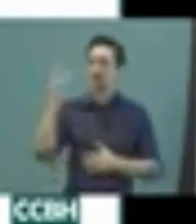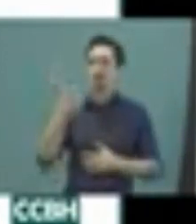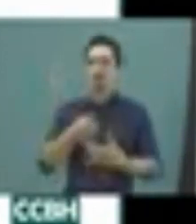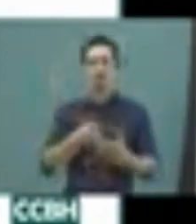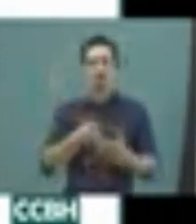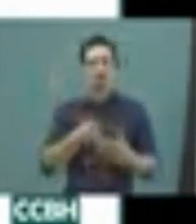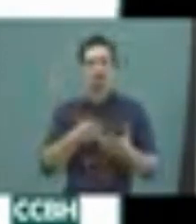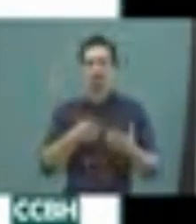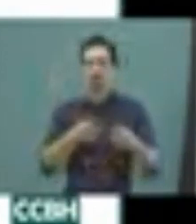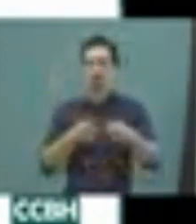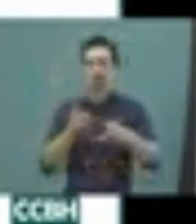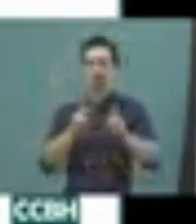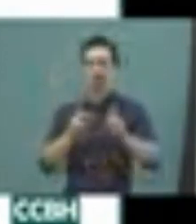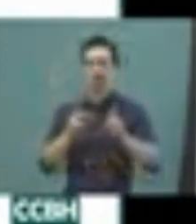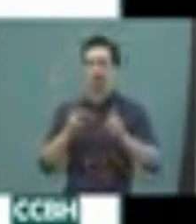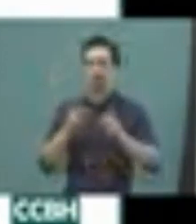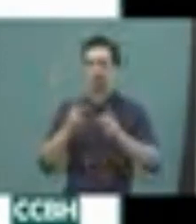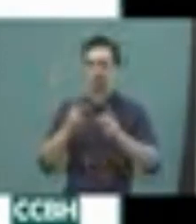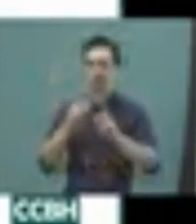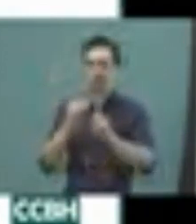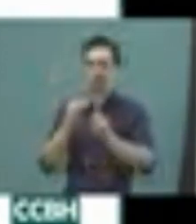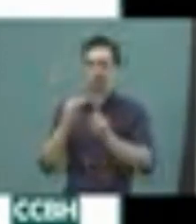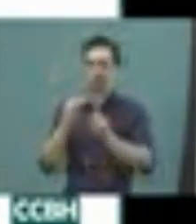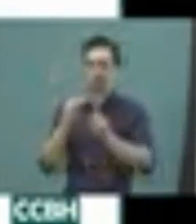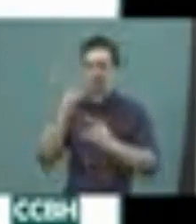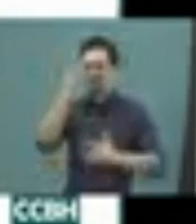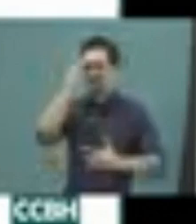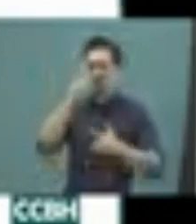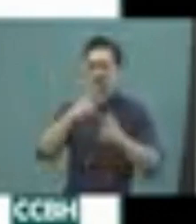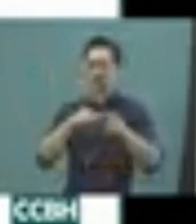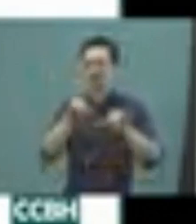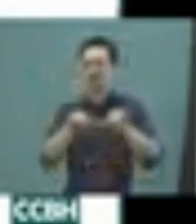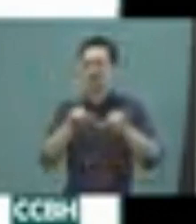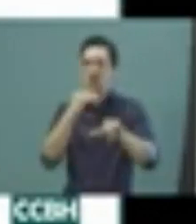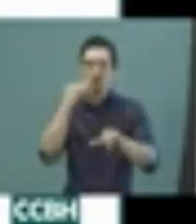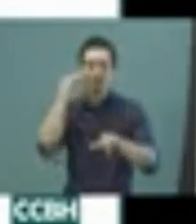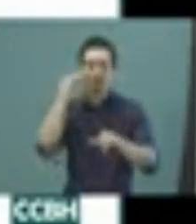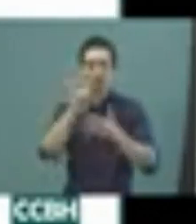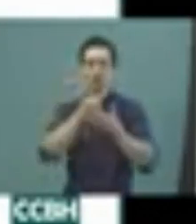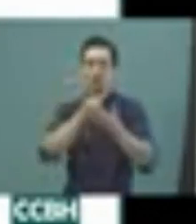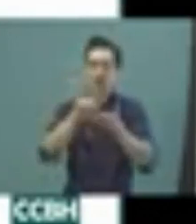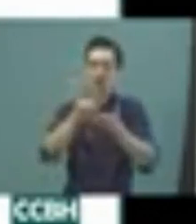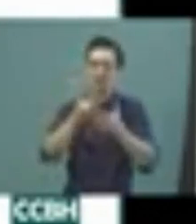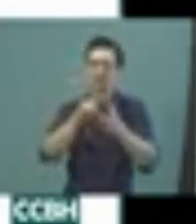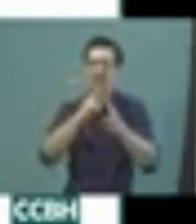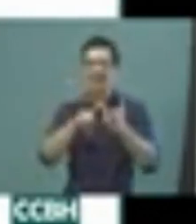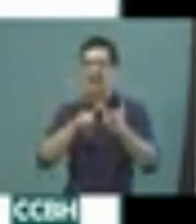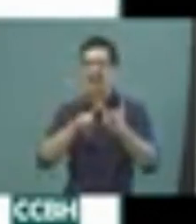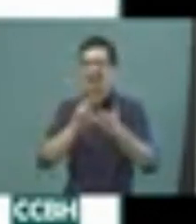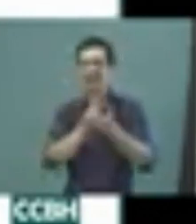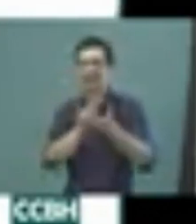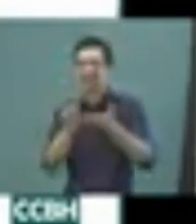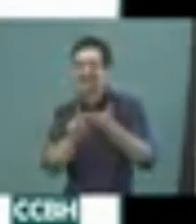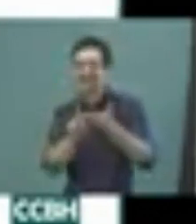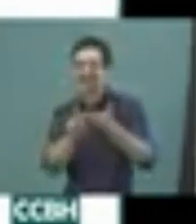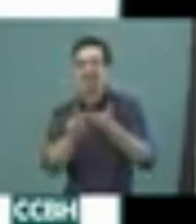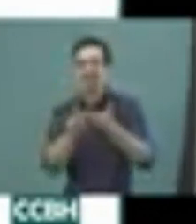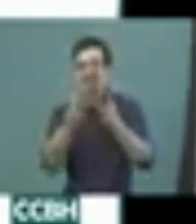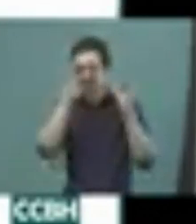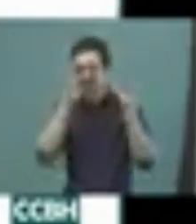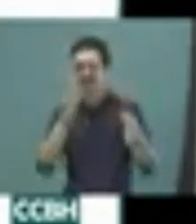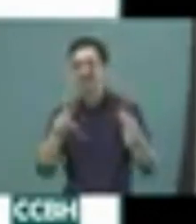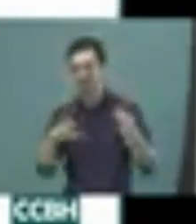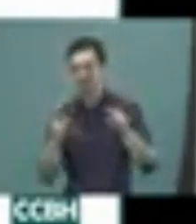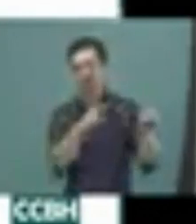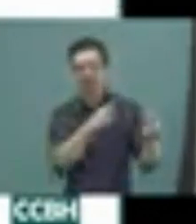they're doing fine at home for the first week or two, and then they become sick enough to end up in the hospital. So as a